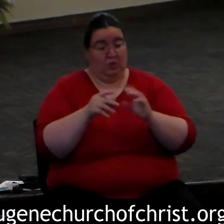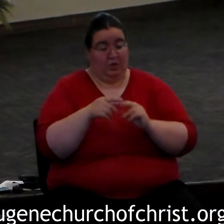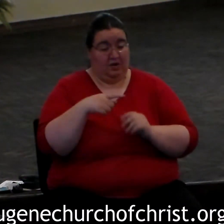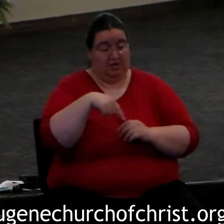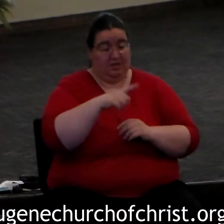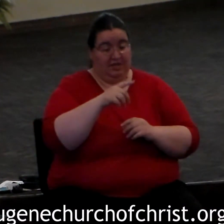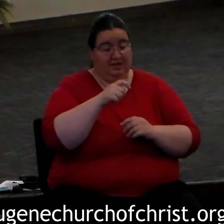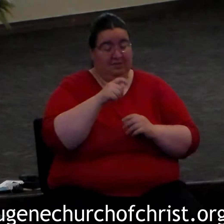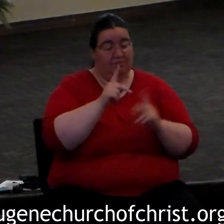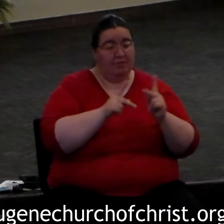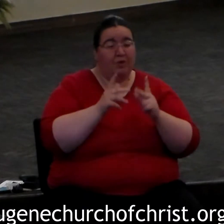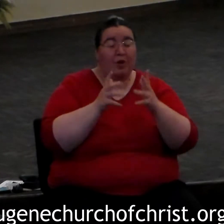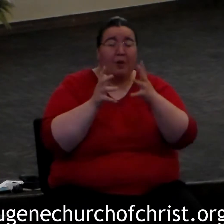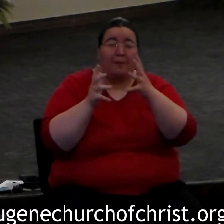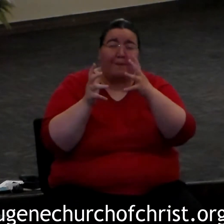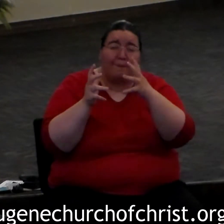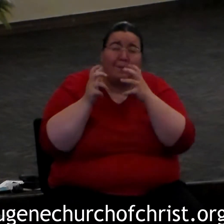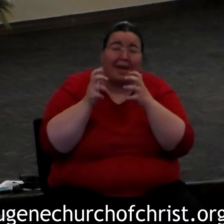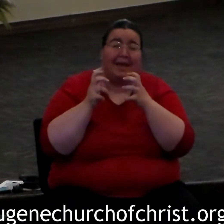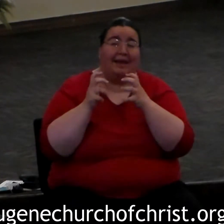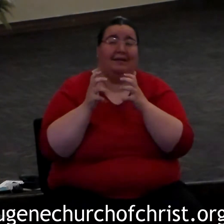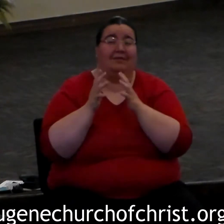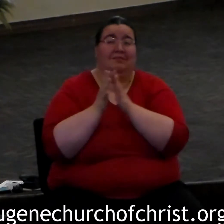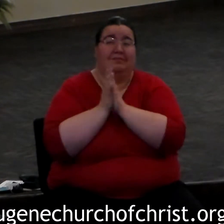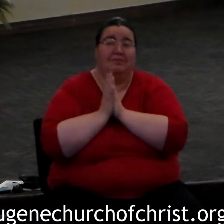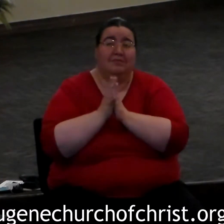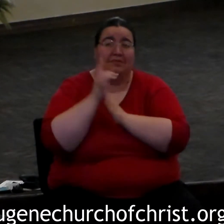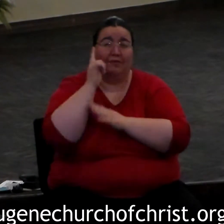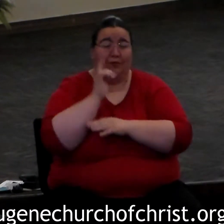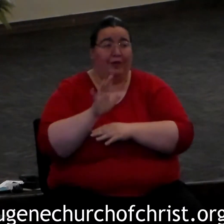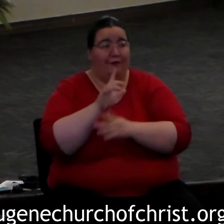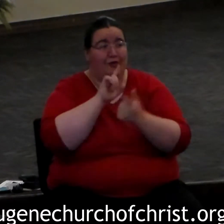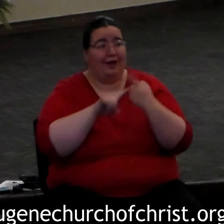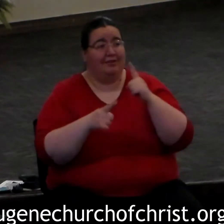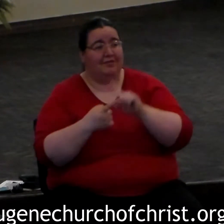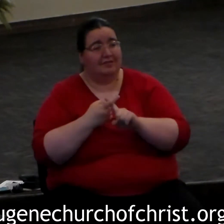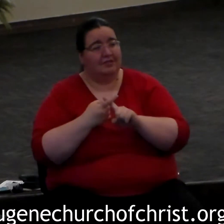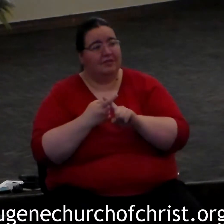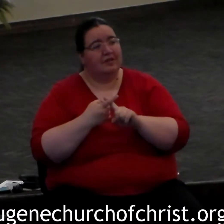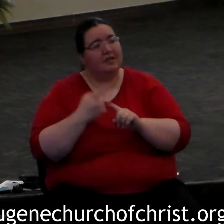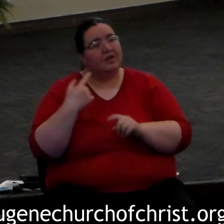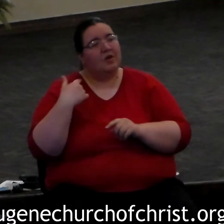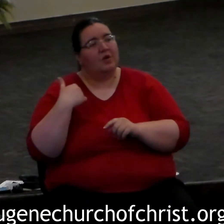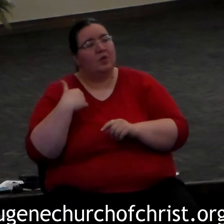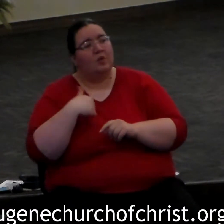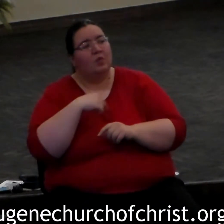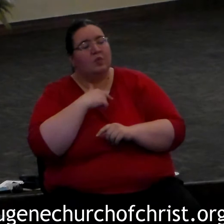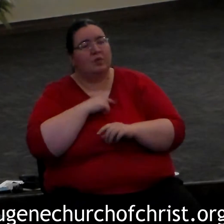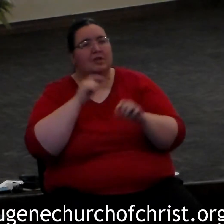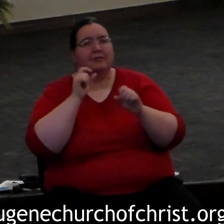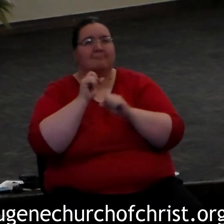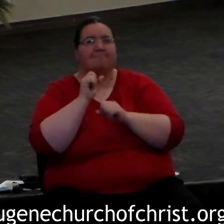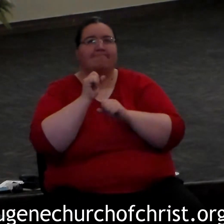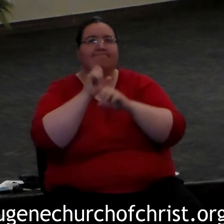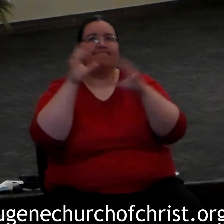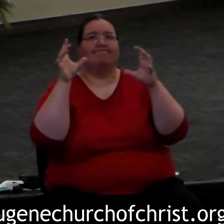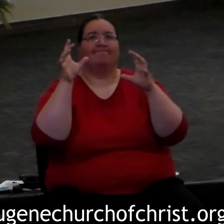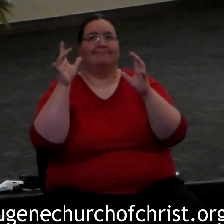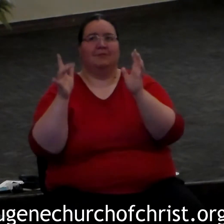And I wonder, when we think of the free gift of love that is coming from Jesus to us, that really ought to be the kind of thing